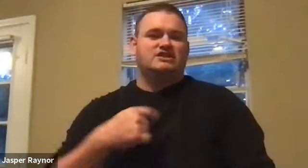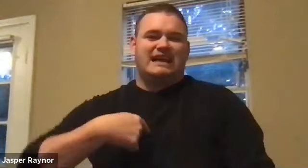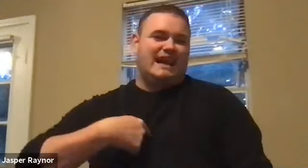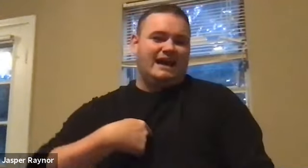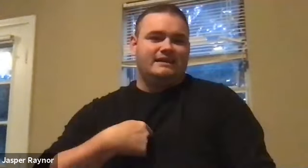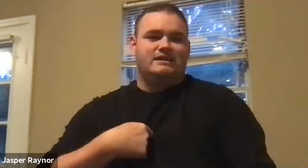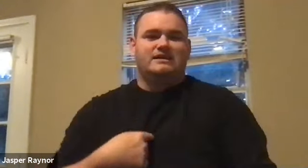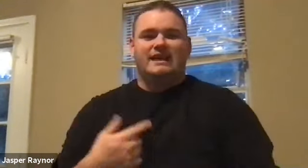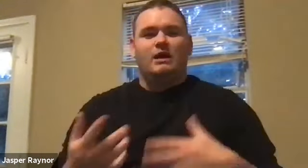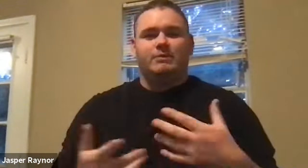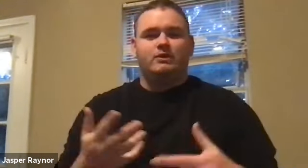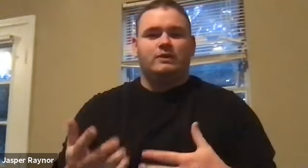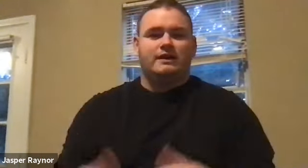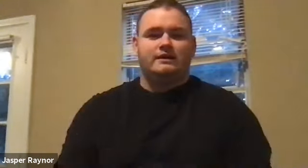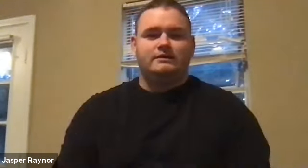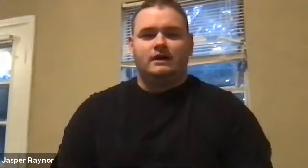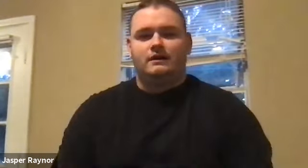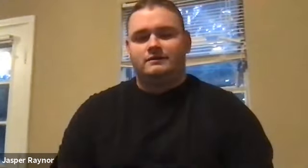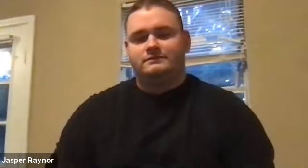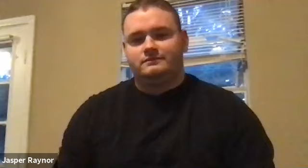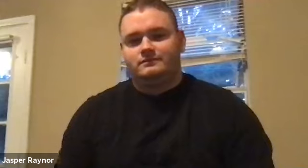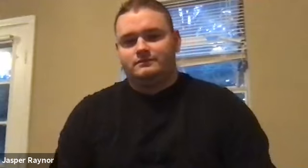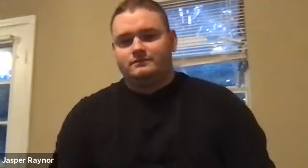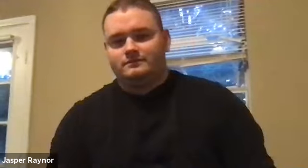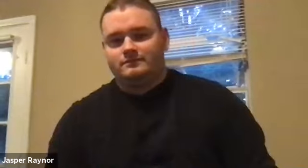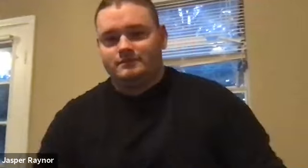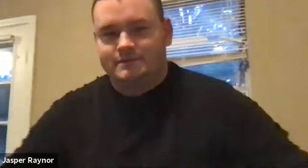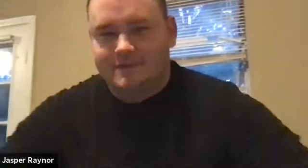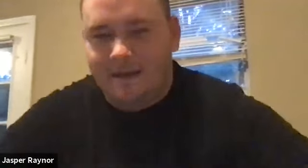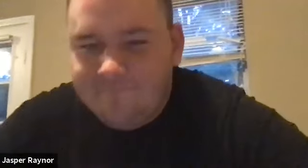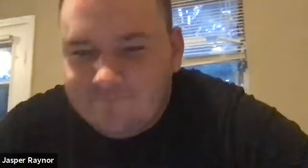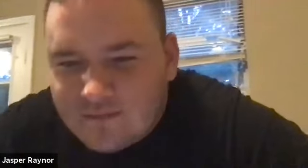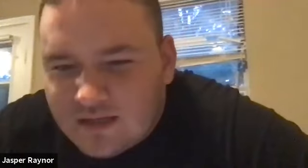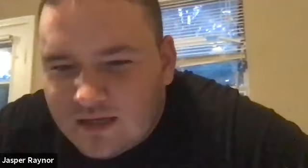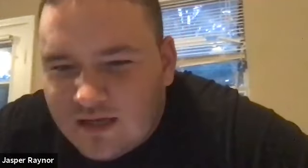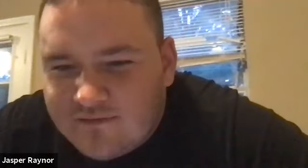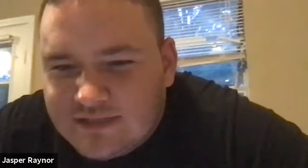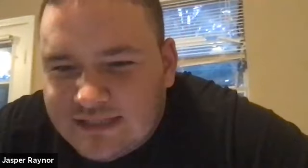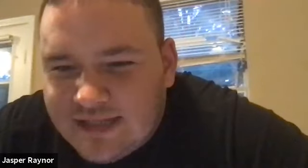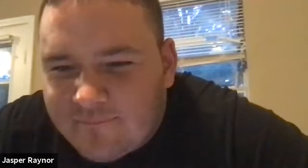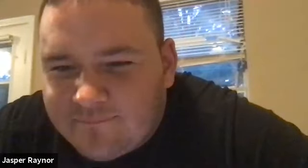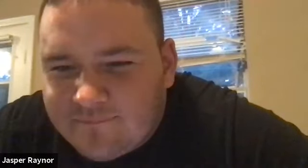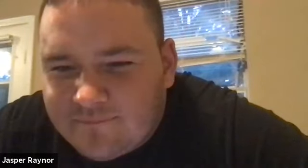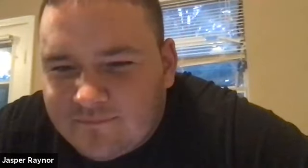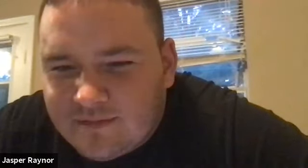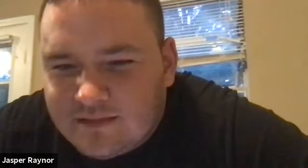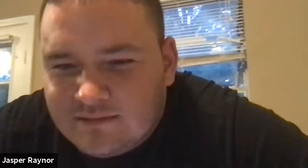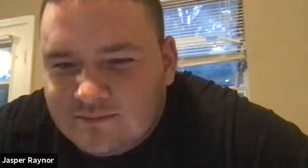sign I. It'll help you with yeah. Love to see that. What's